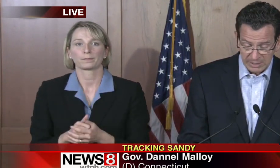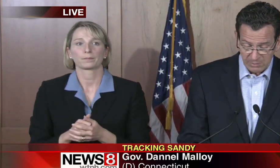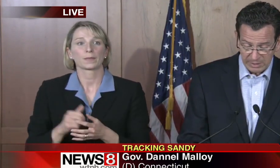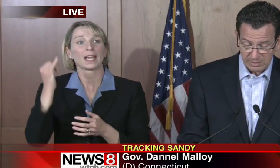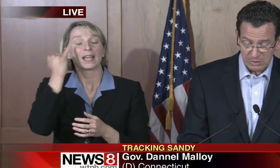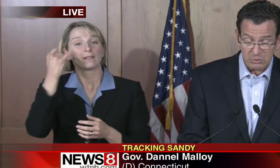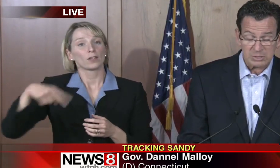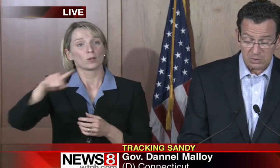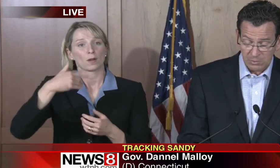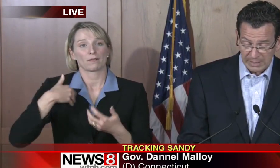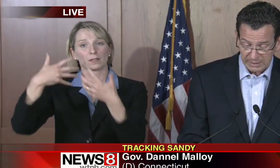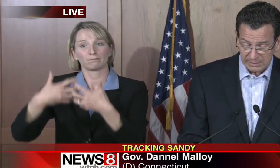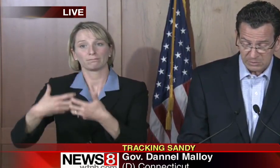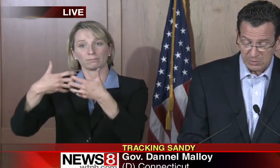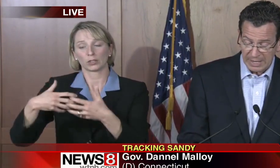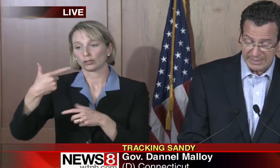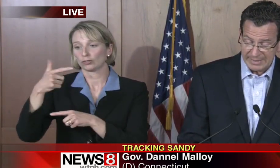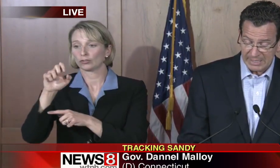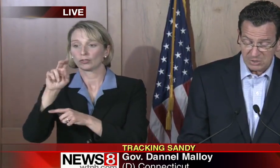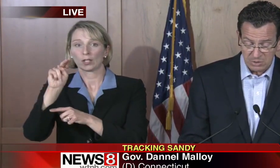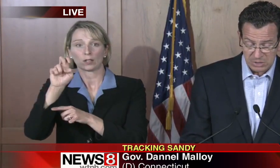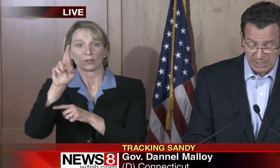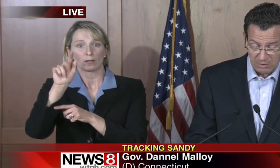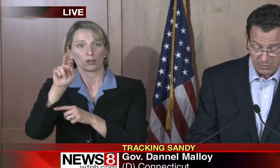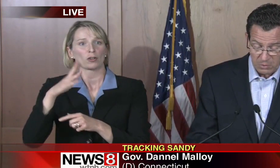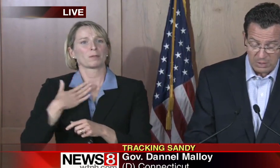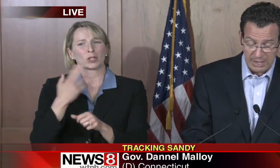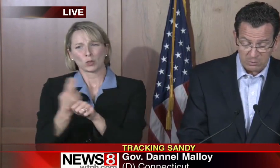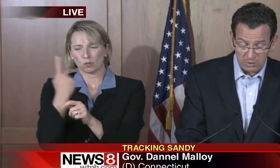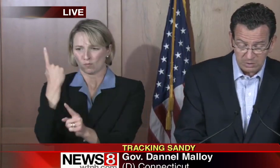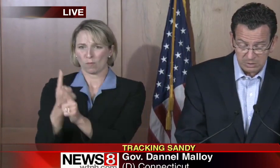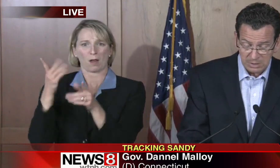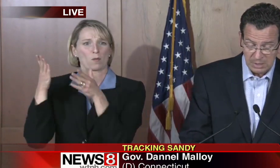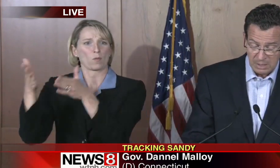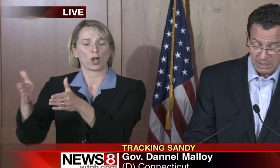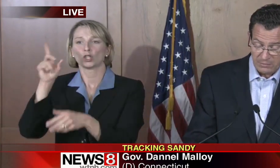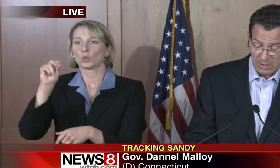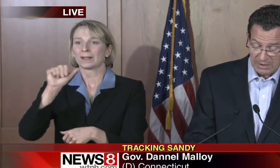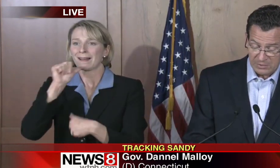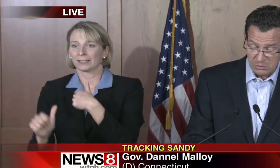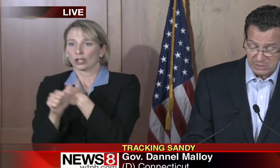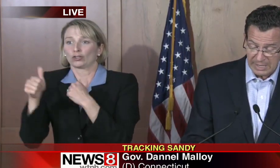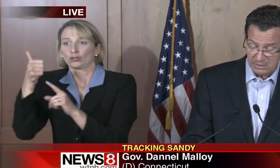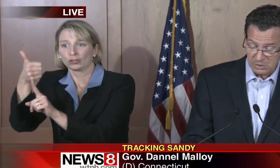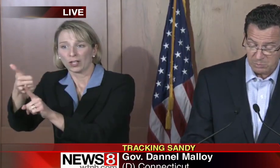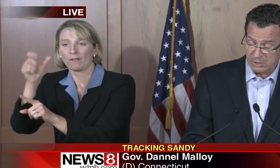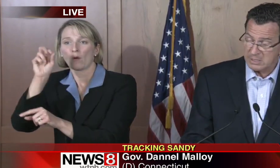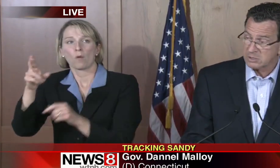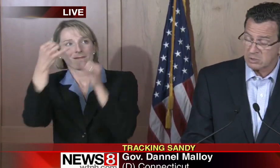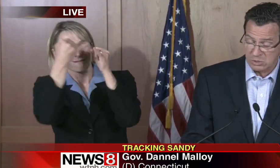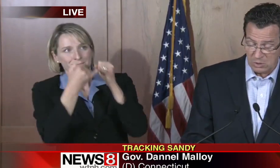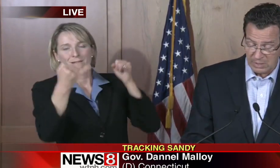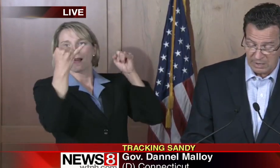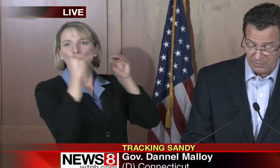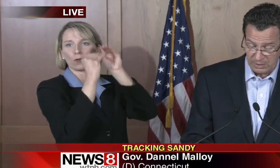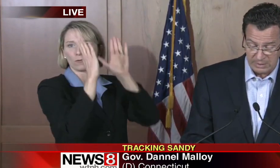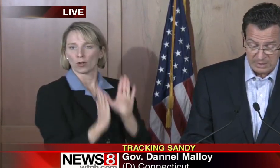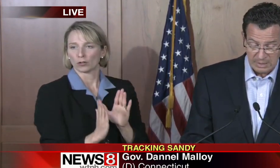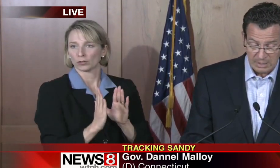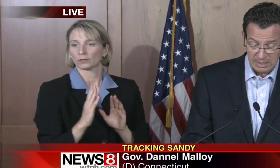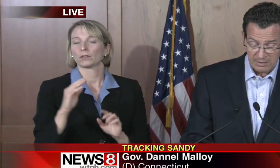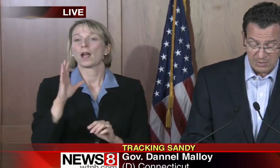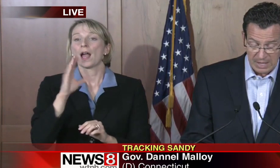have a generator, use it correctly. Do not endanger yourself or line workers. If you have to use candles, please do so